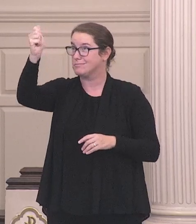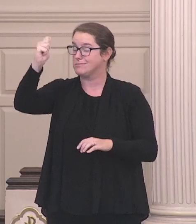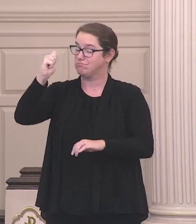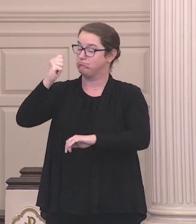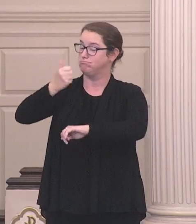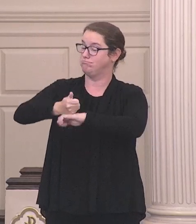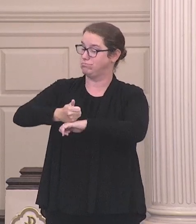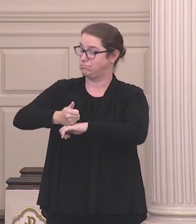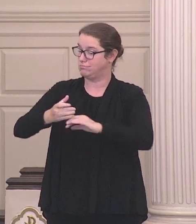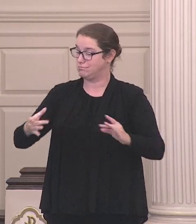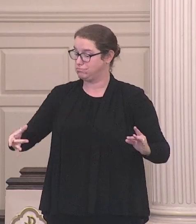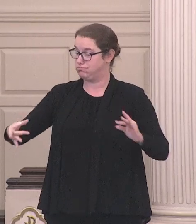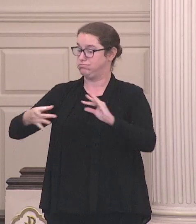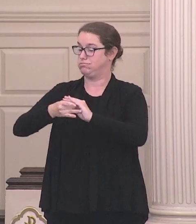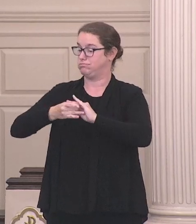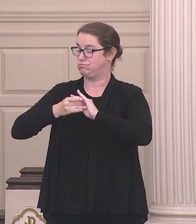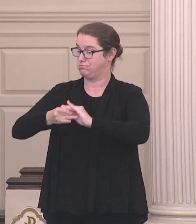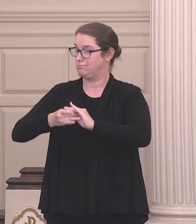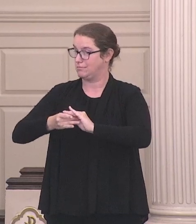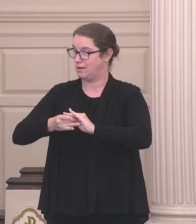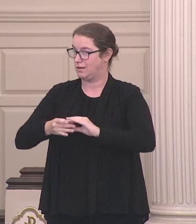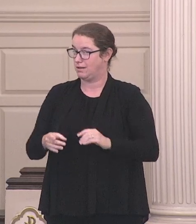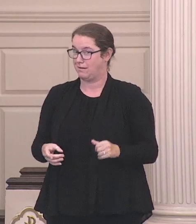no human being must separate.